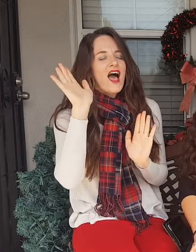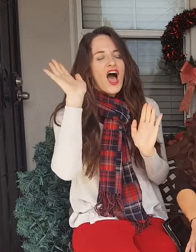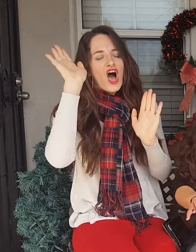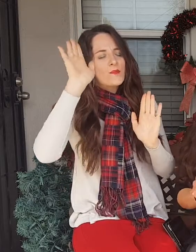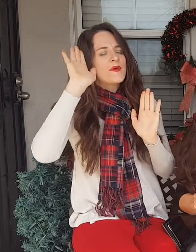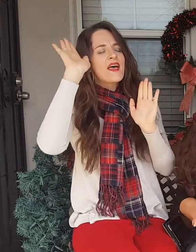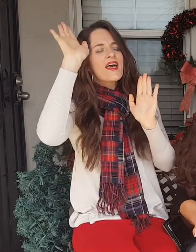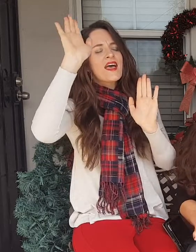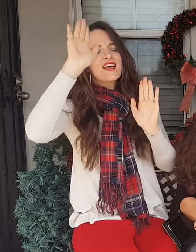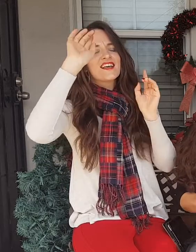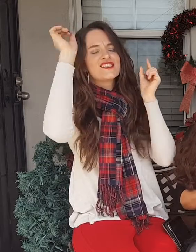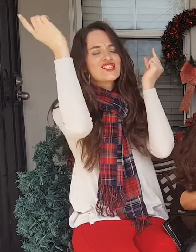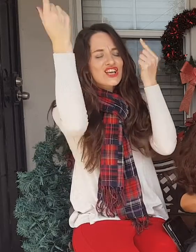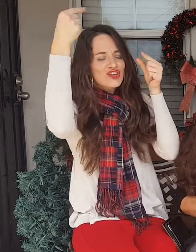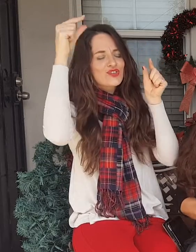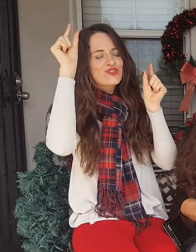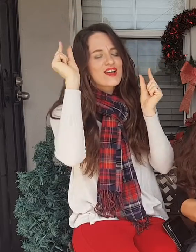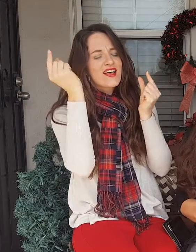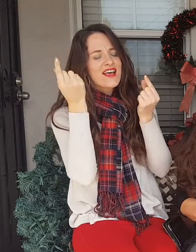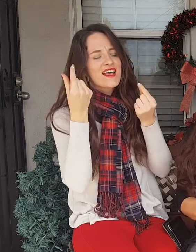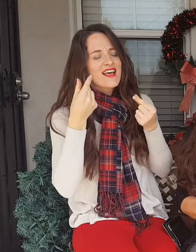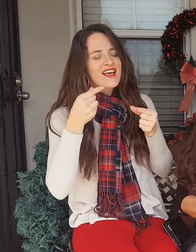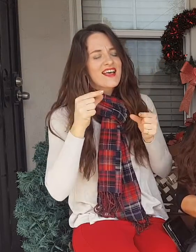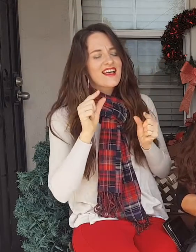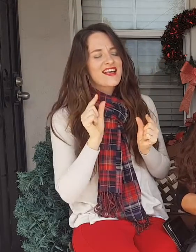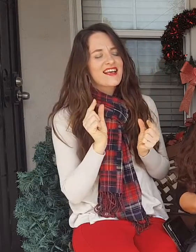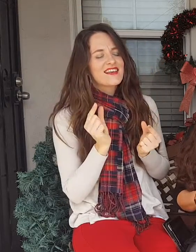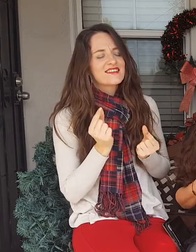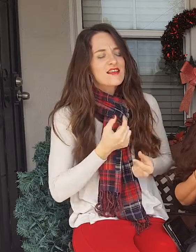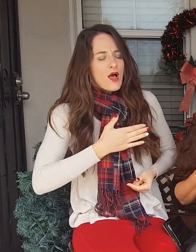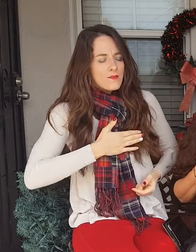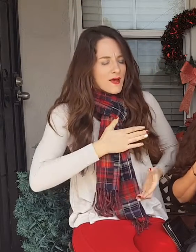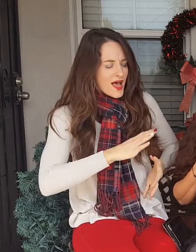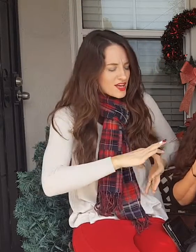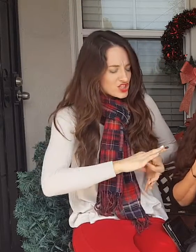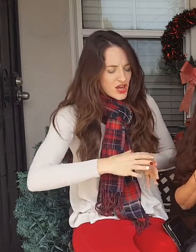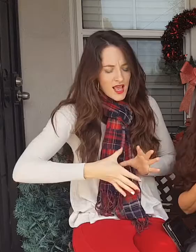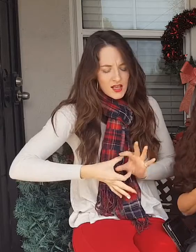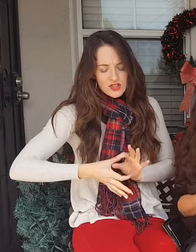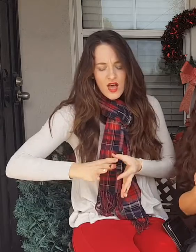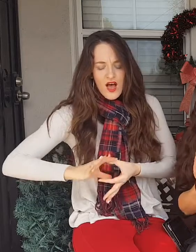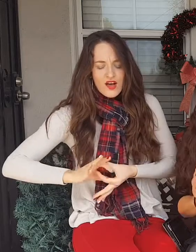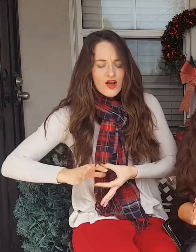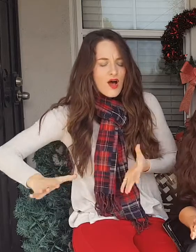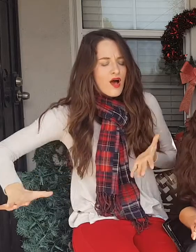love, amazing grace. My chains are